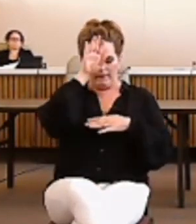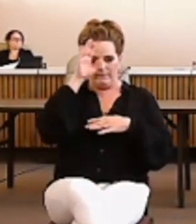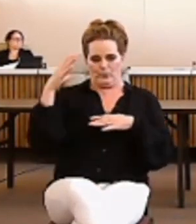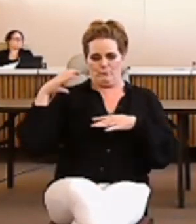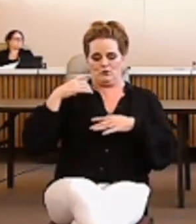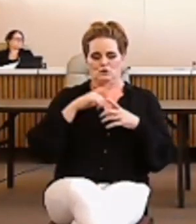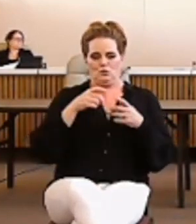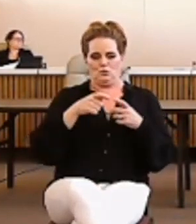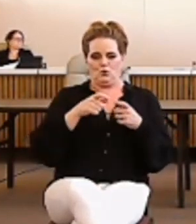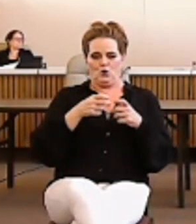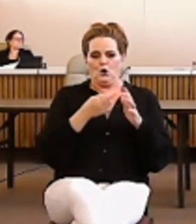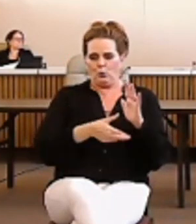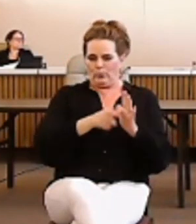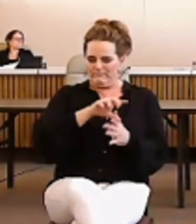this?